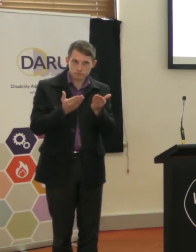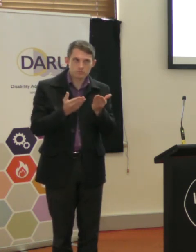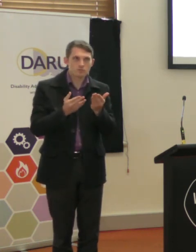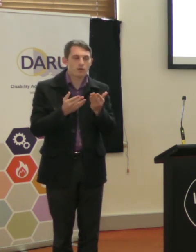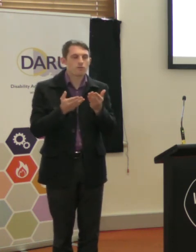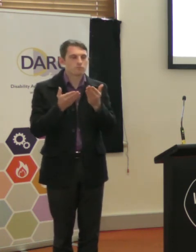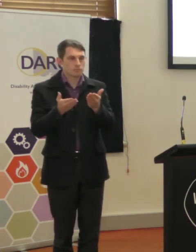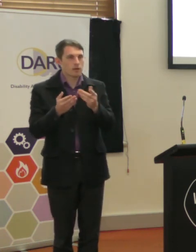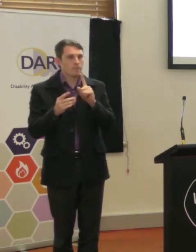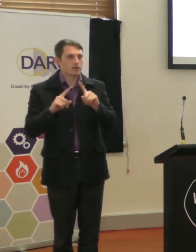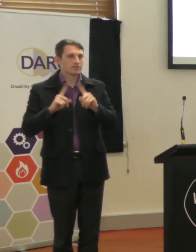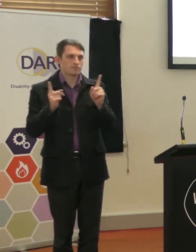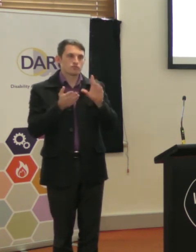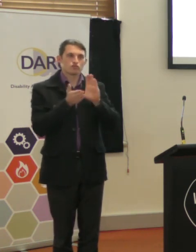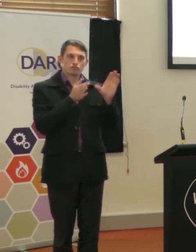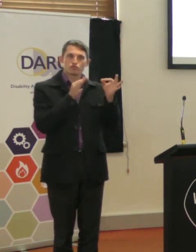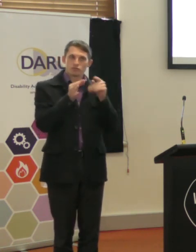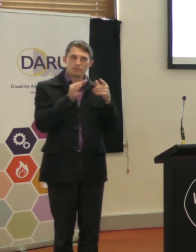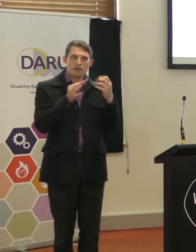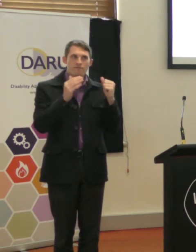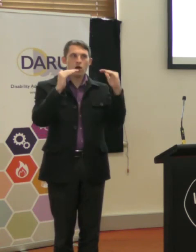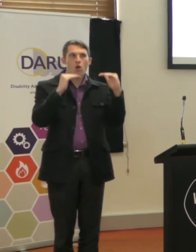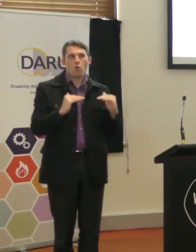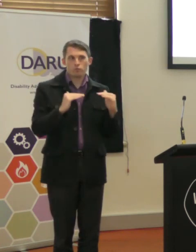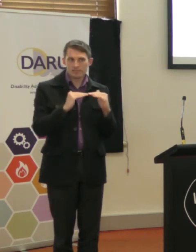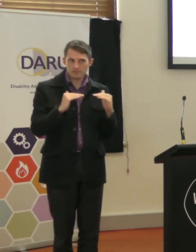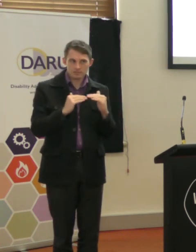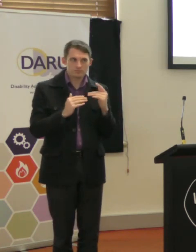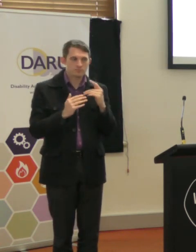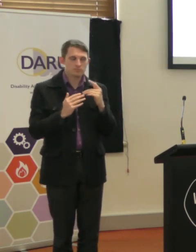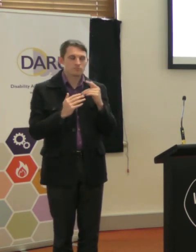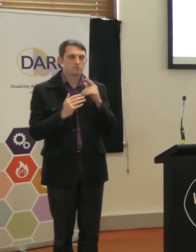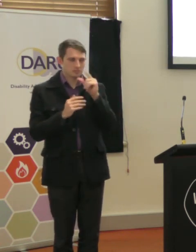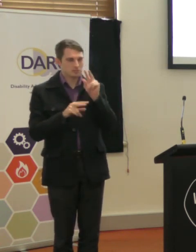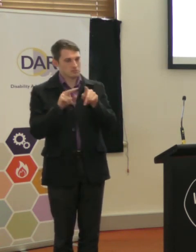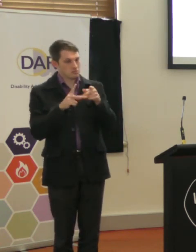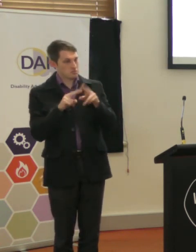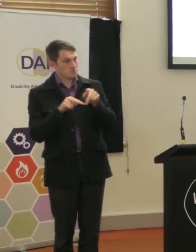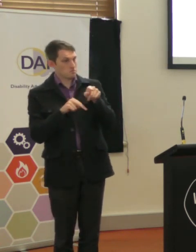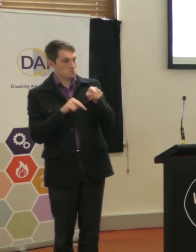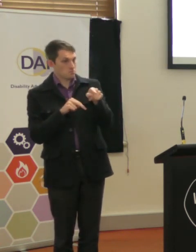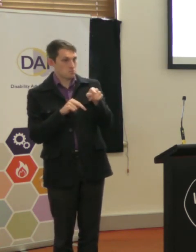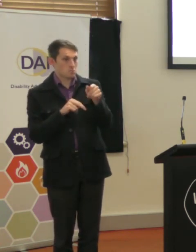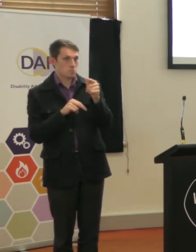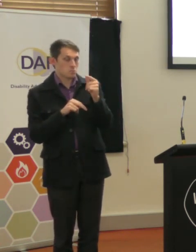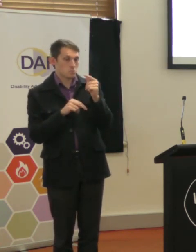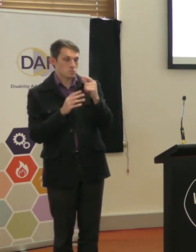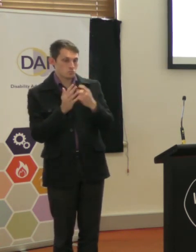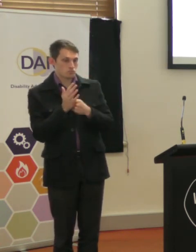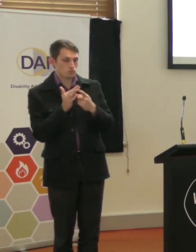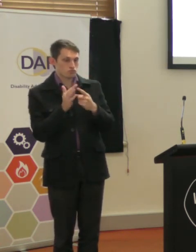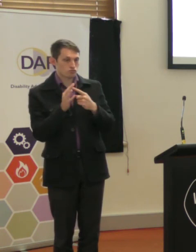lower standard than that even. They talk about whether or not the applicant is reasonably likely to be entitled to